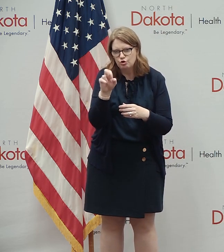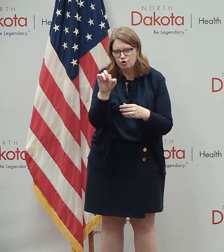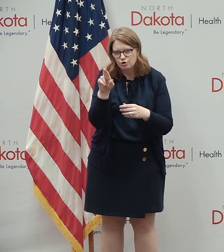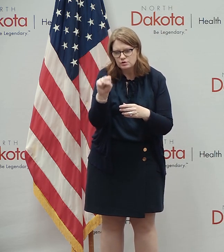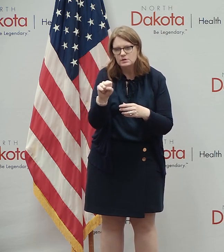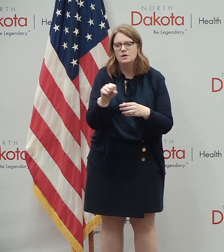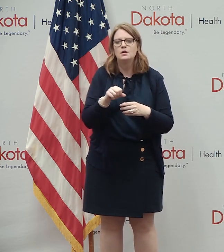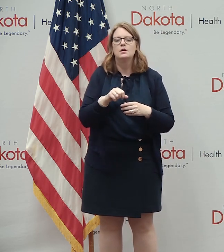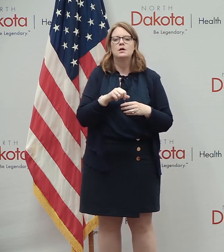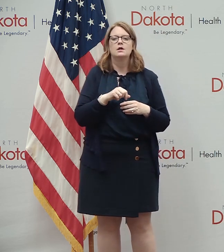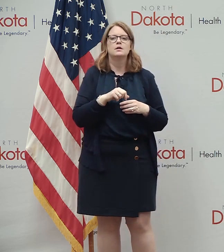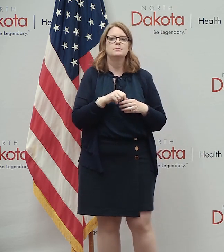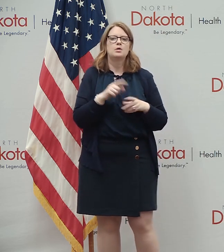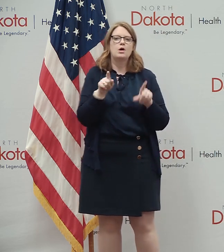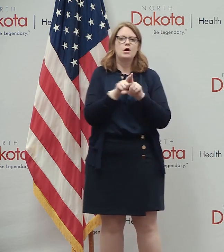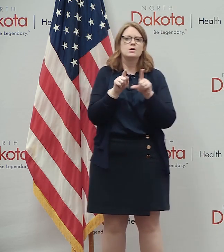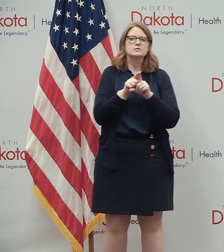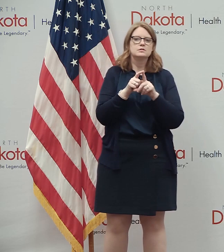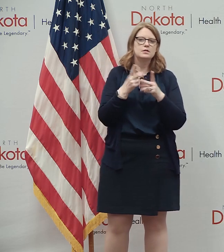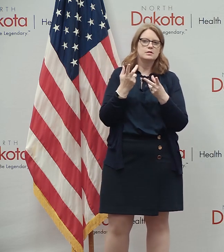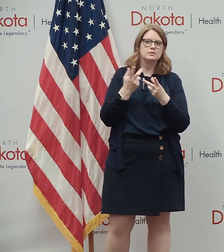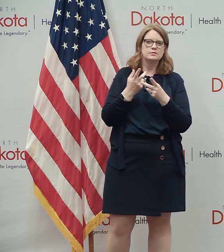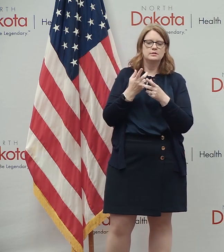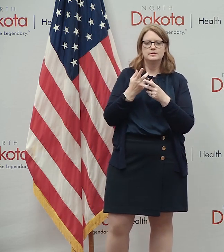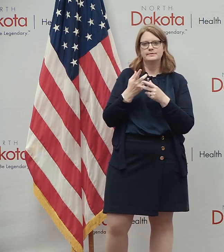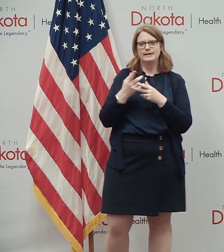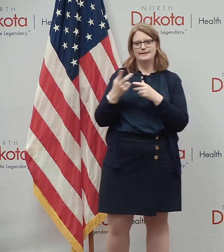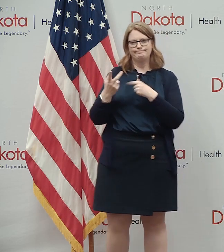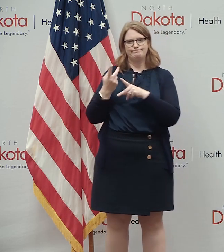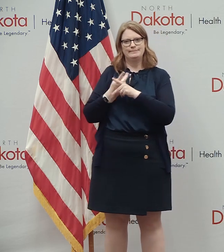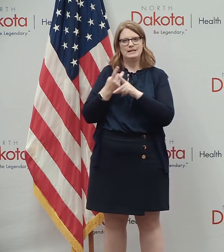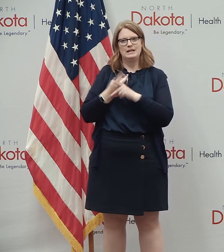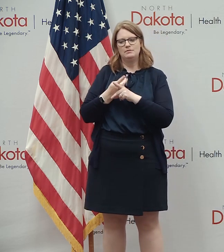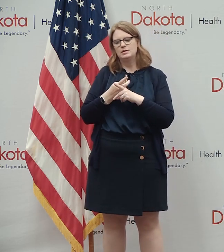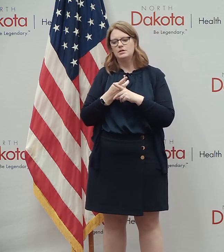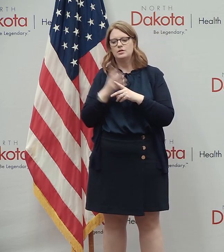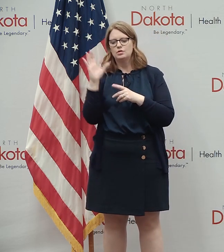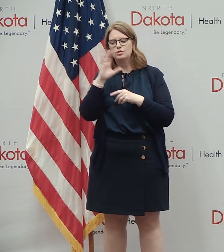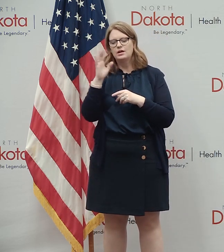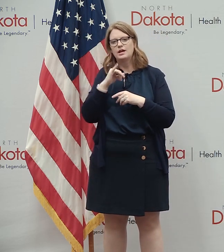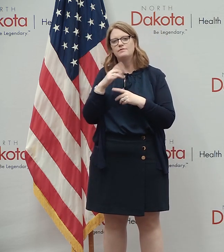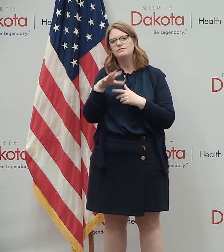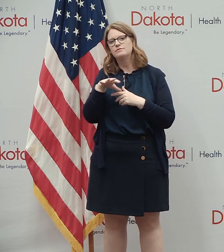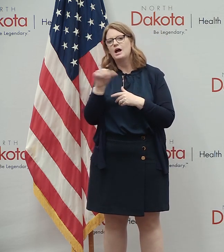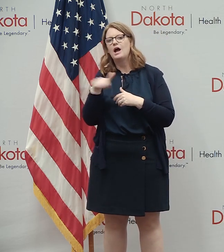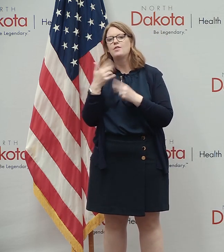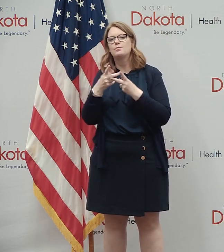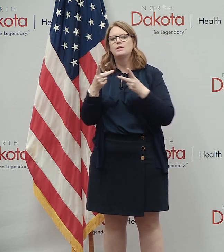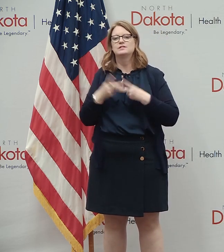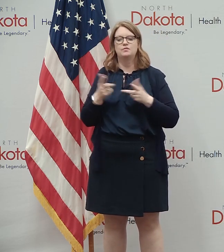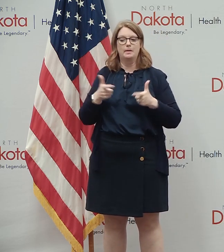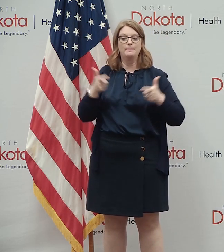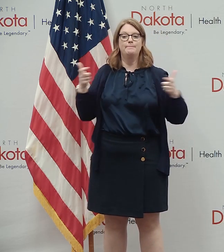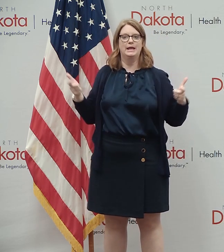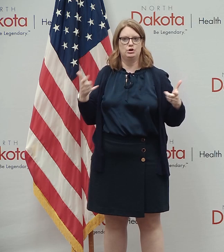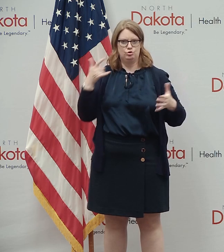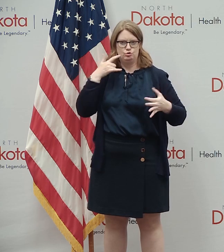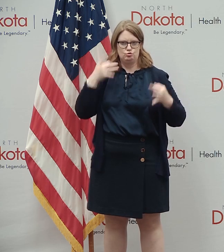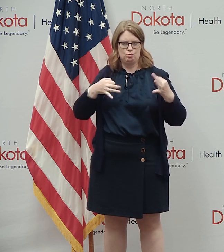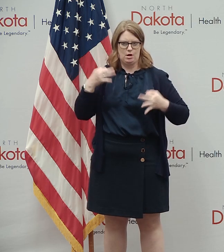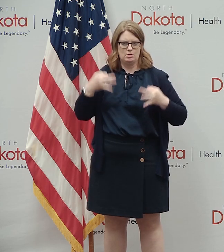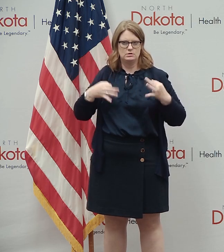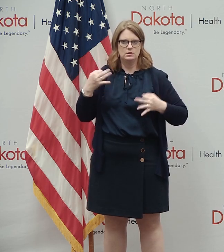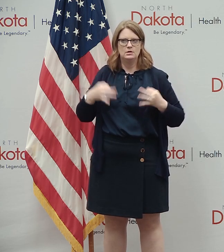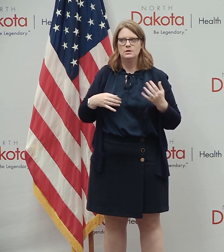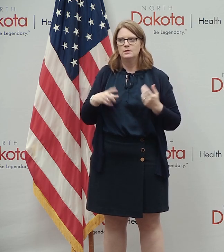We're also retaining alternative locations for larger trials. So we are taking measures to make